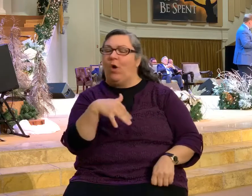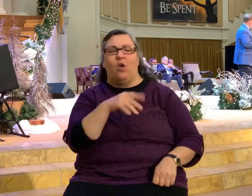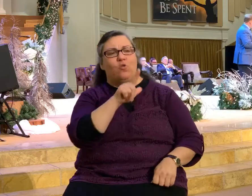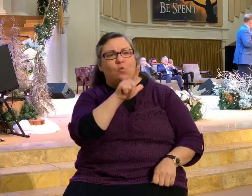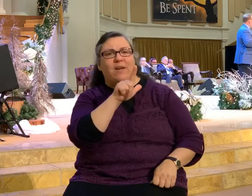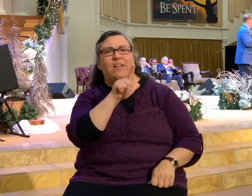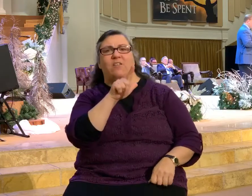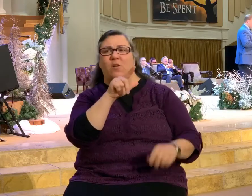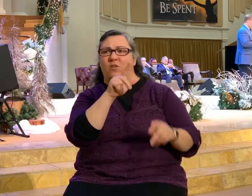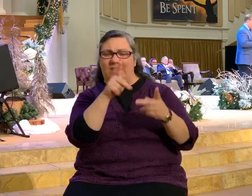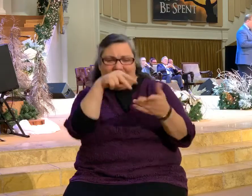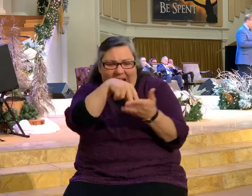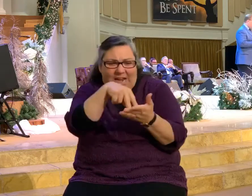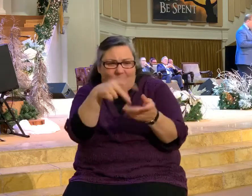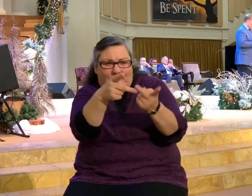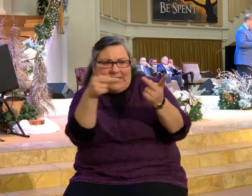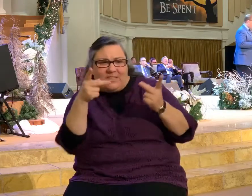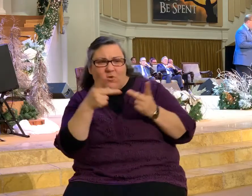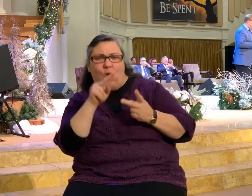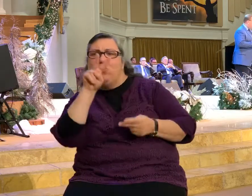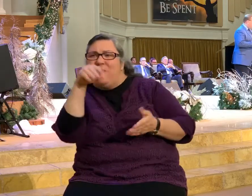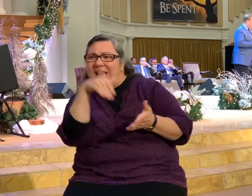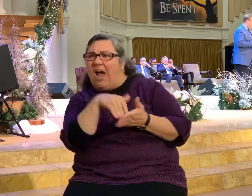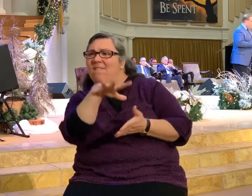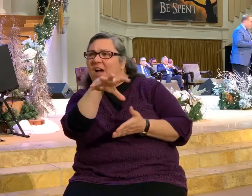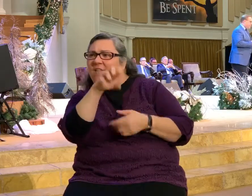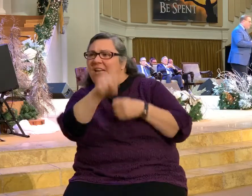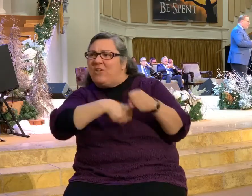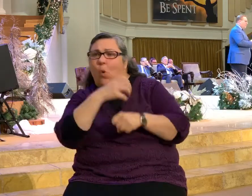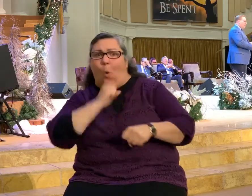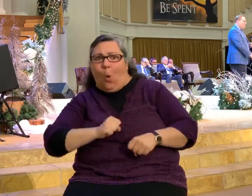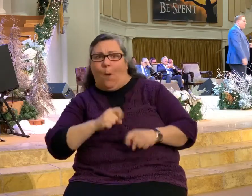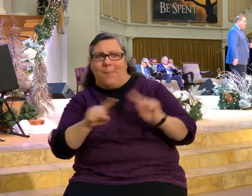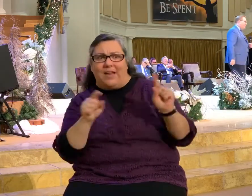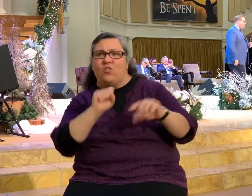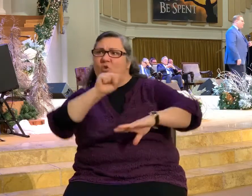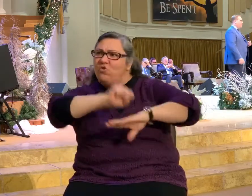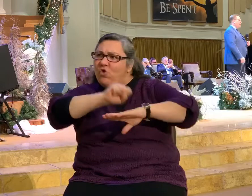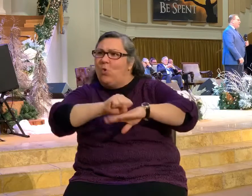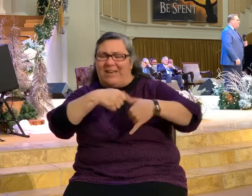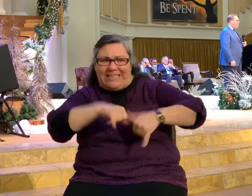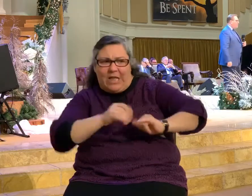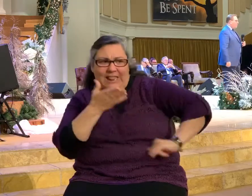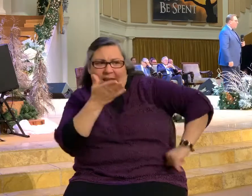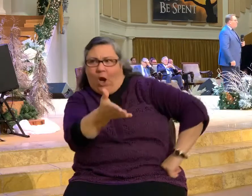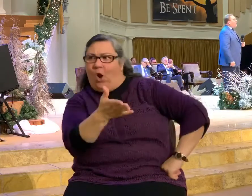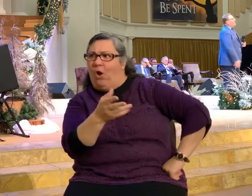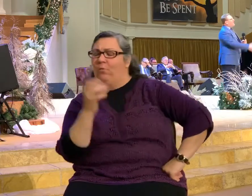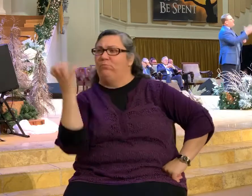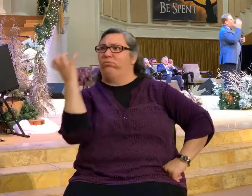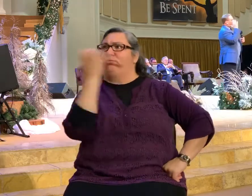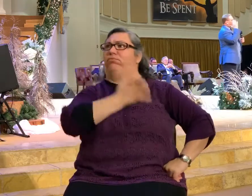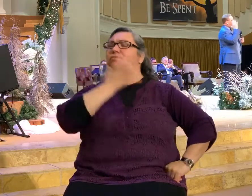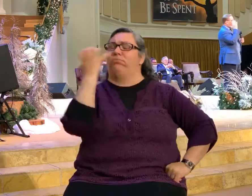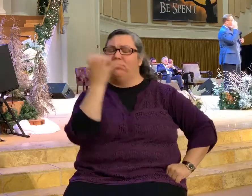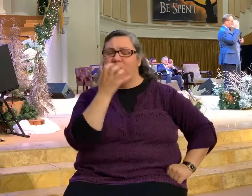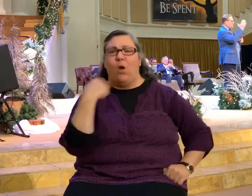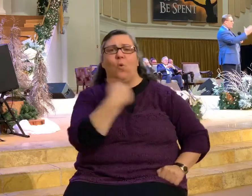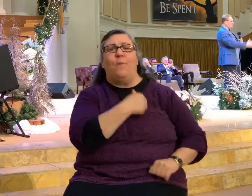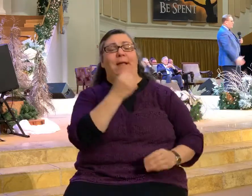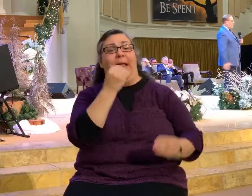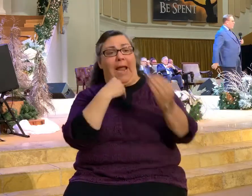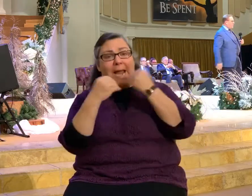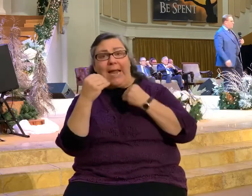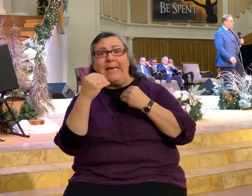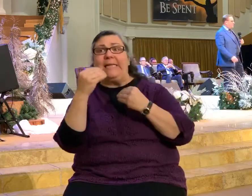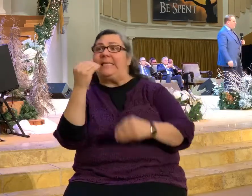years old, and the stones are still there. We ate dinner in the passageway, where maybe even Caesar